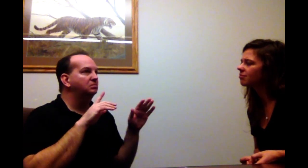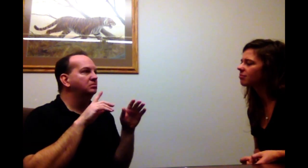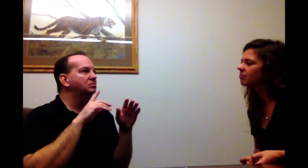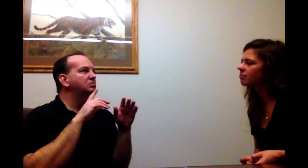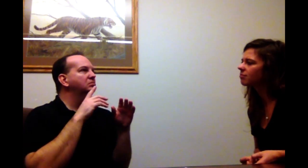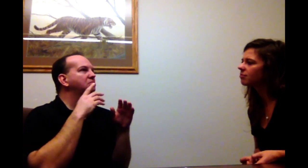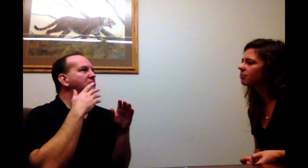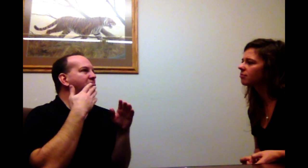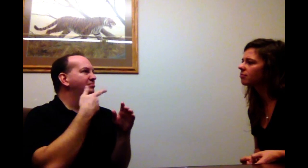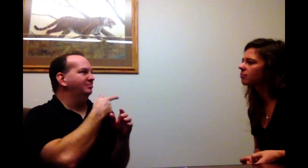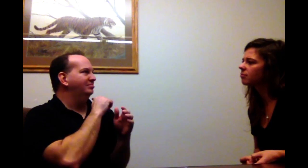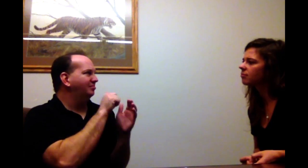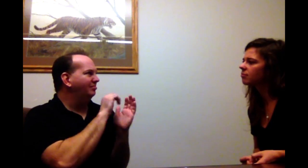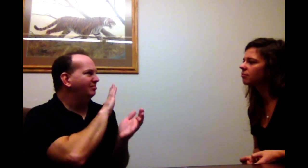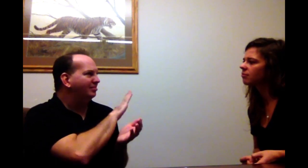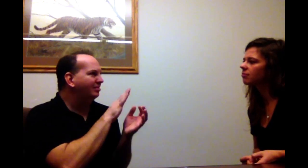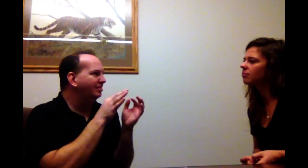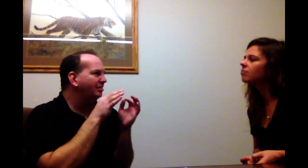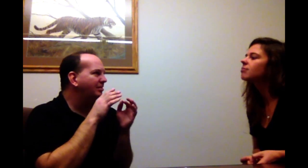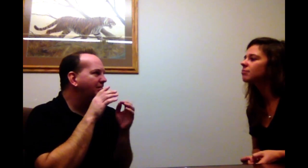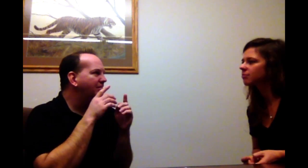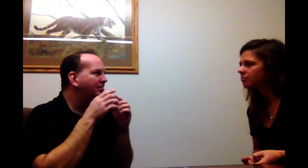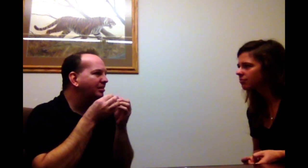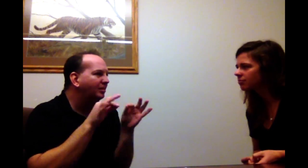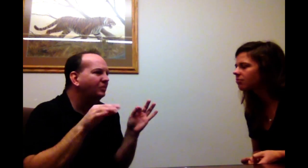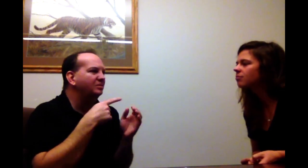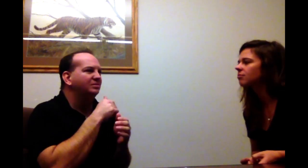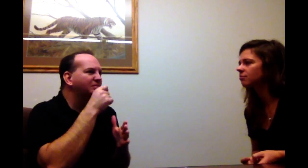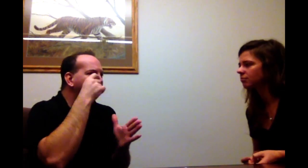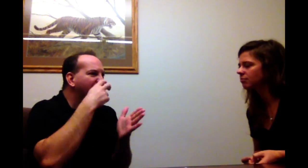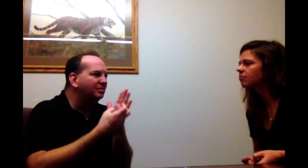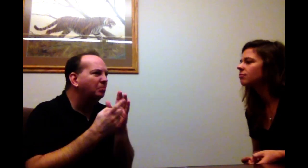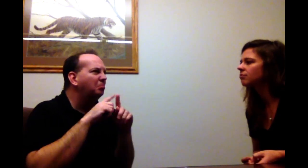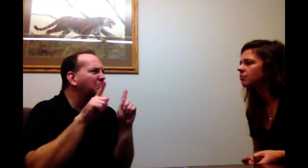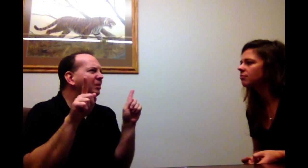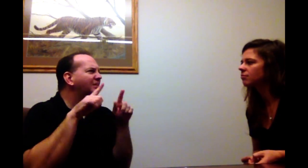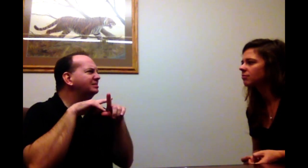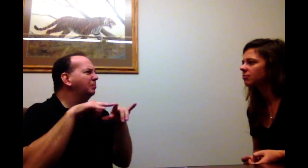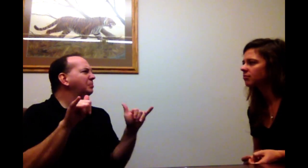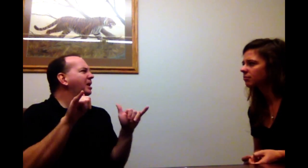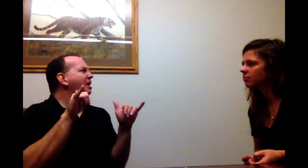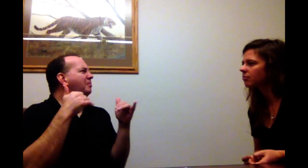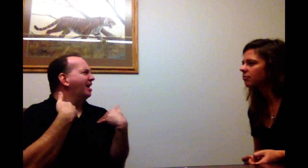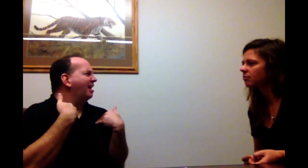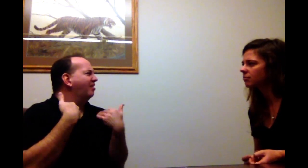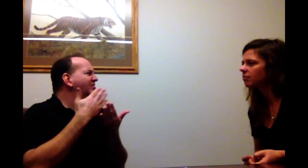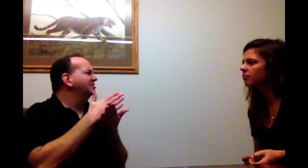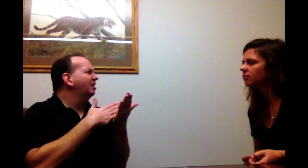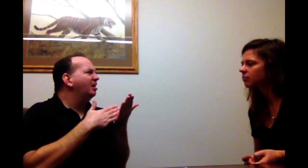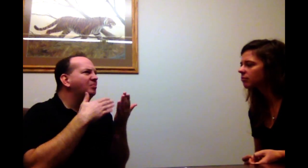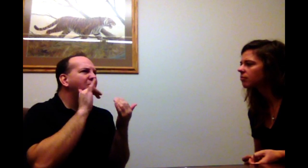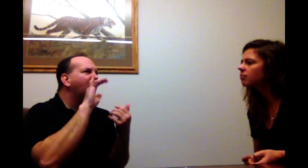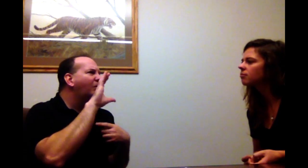ASL, no, it's not their language, their culture. But at the same